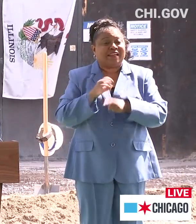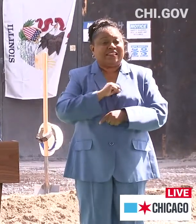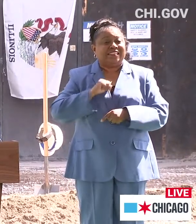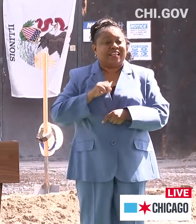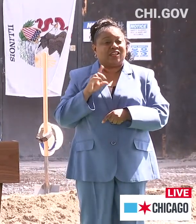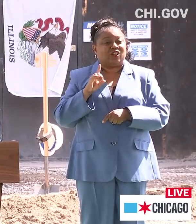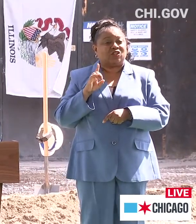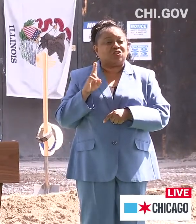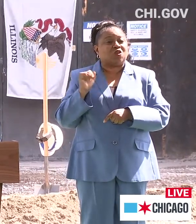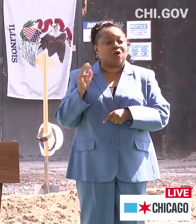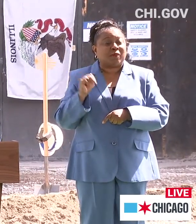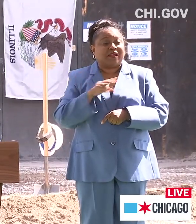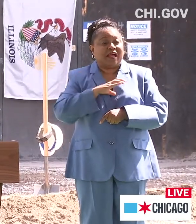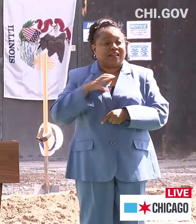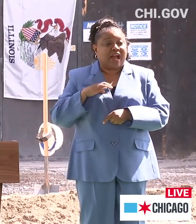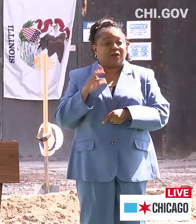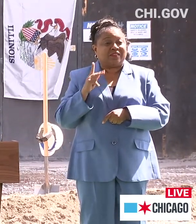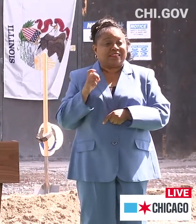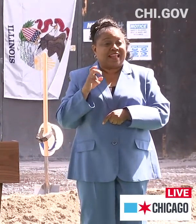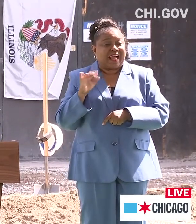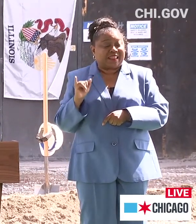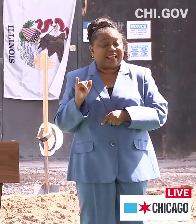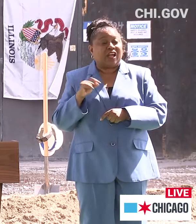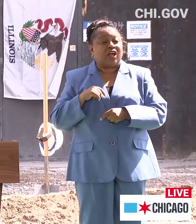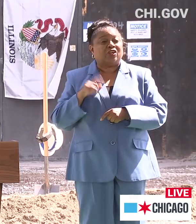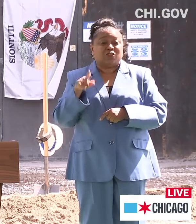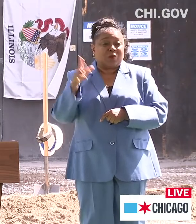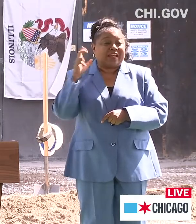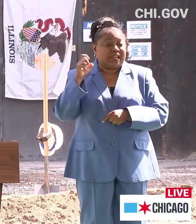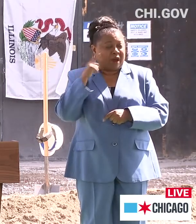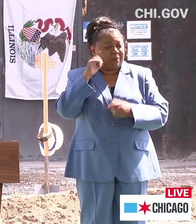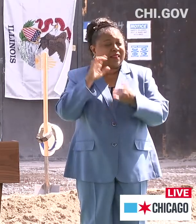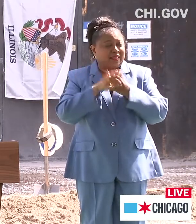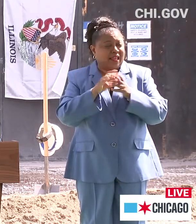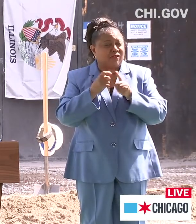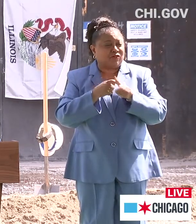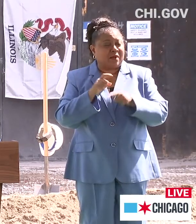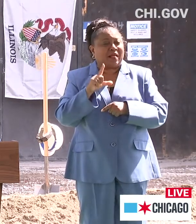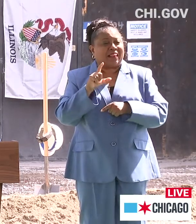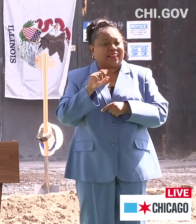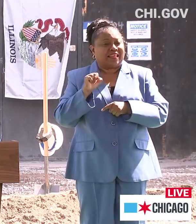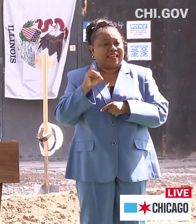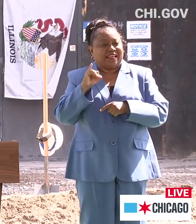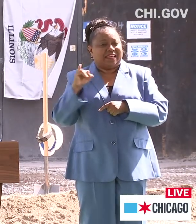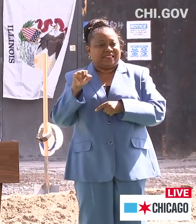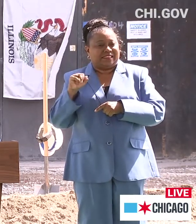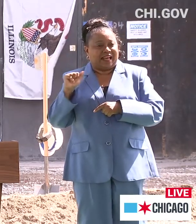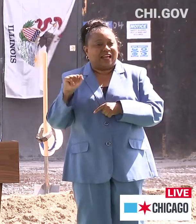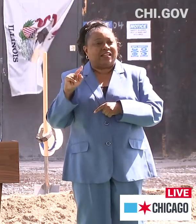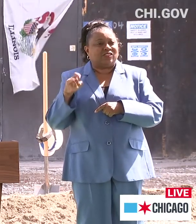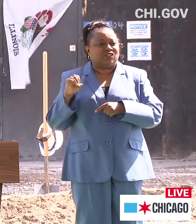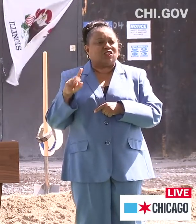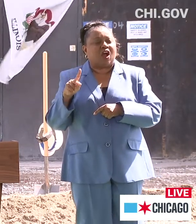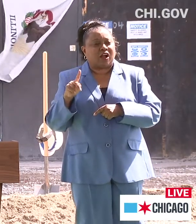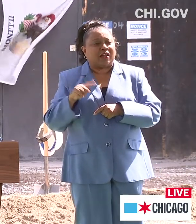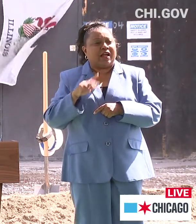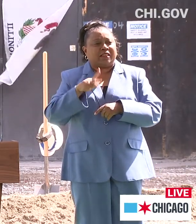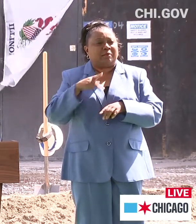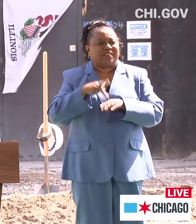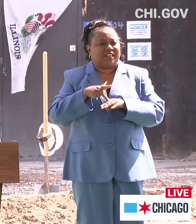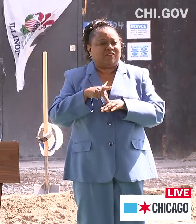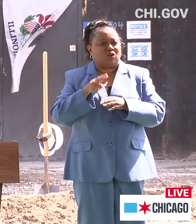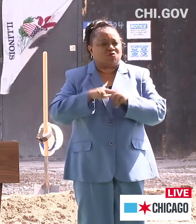Dick Durbin, Congresswoman Kelly. You're going to hear, I believe, from Lisa Stark of the Union Pacific Railroad and National